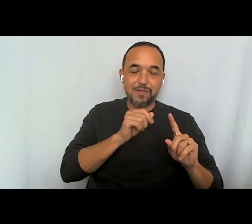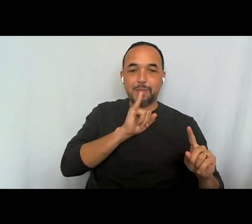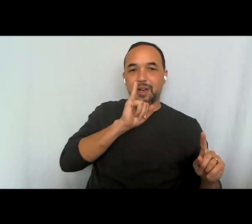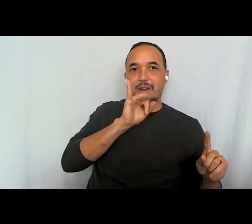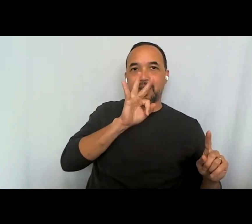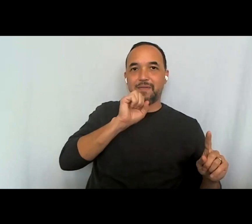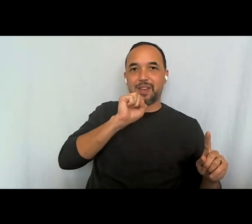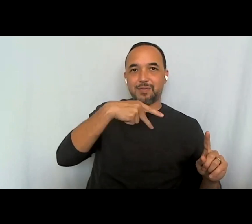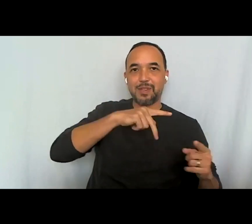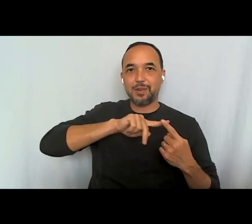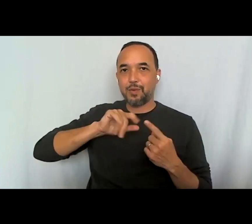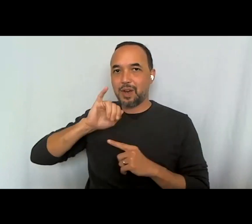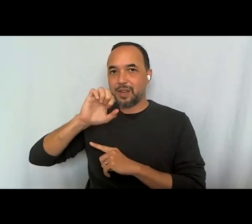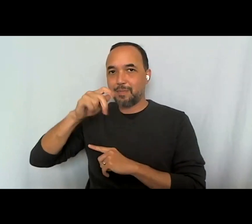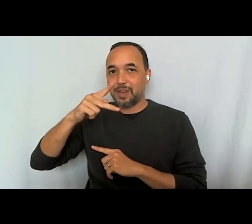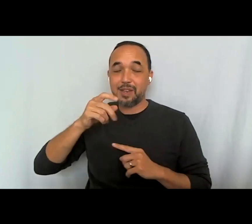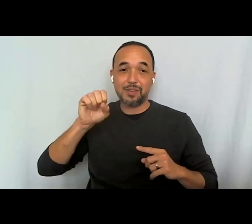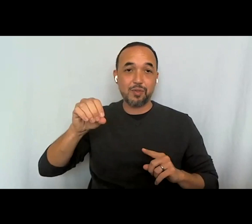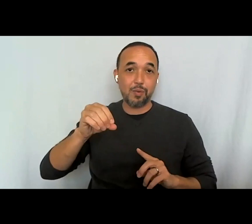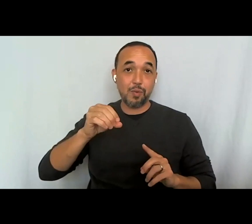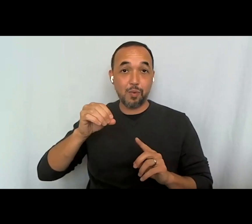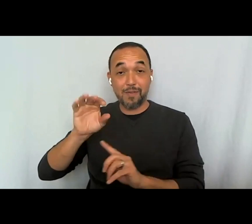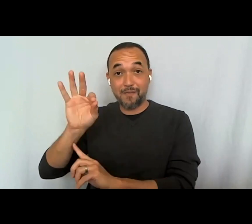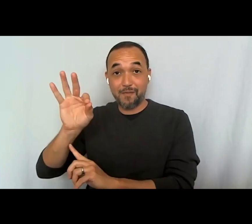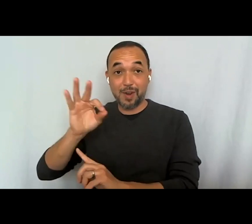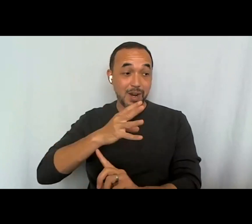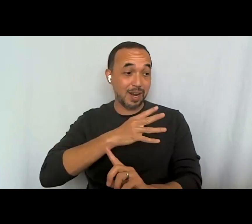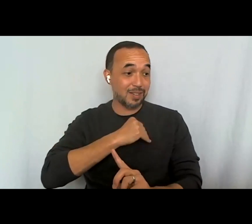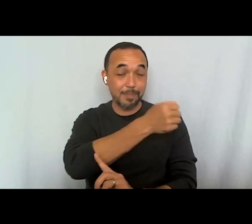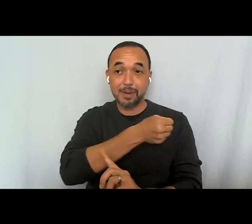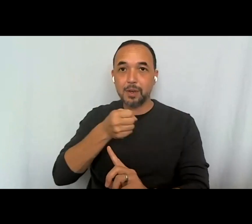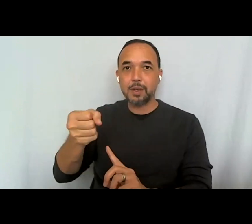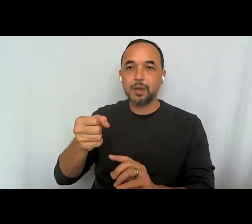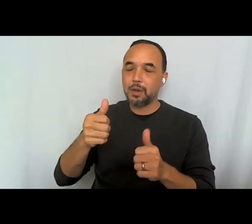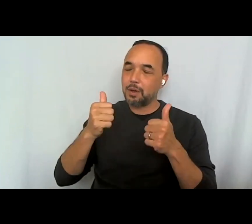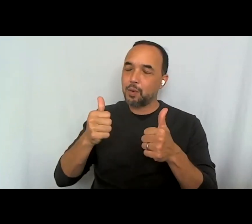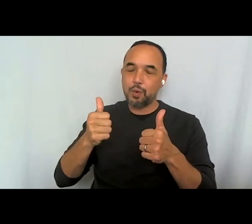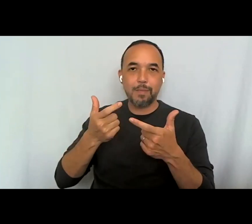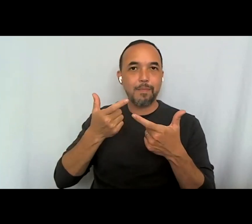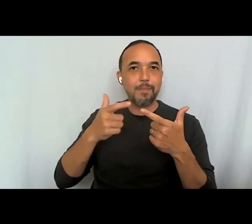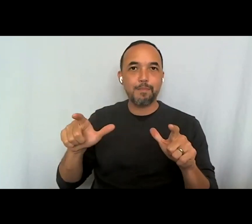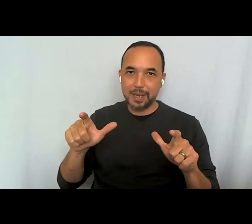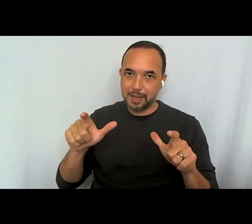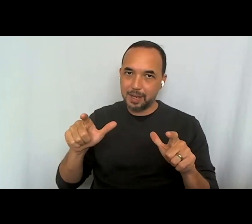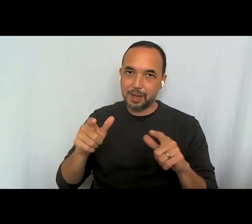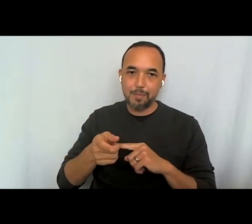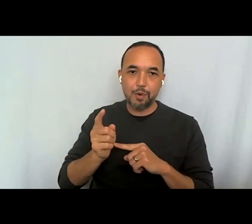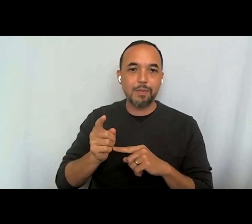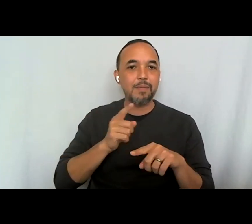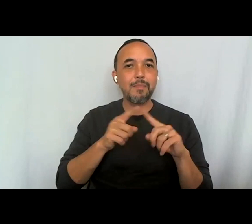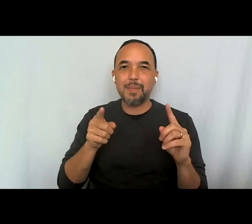big milestone and step. But it can't really happen if you don't advocate for them, if you don't know what you